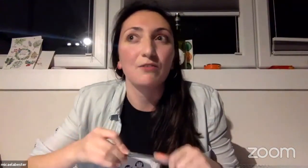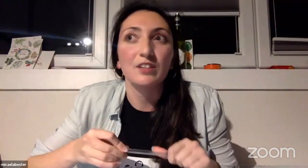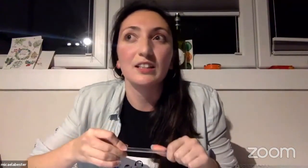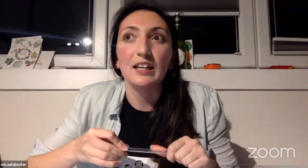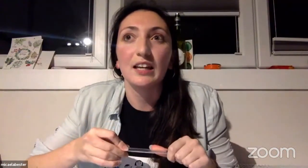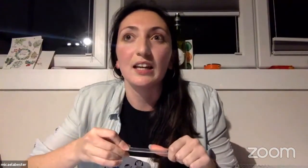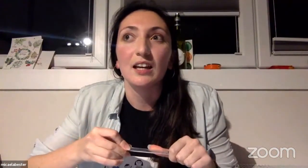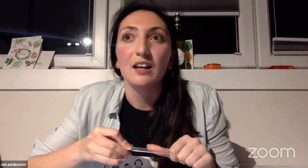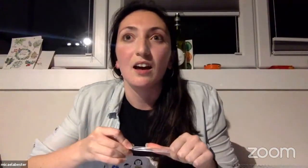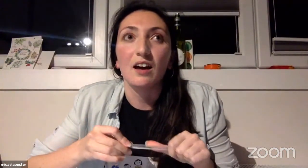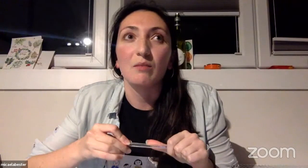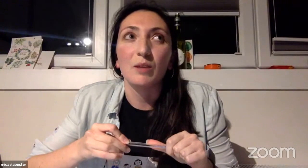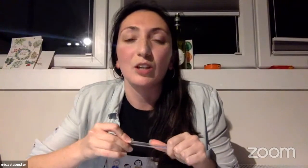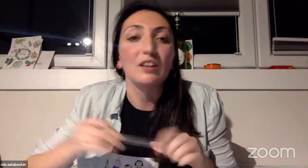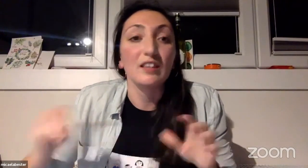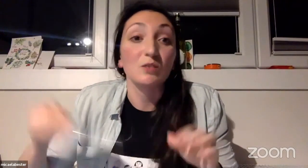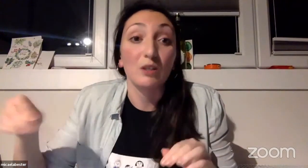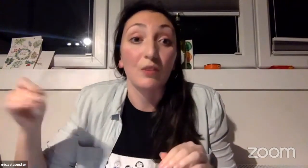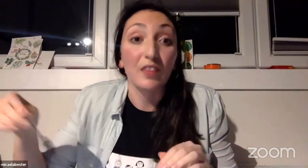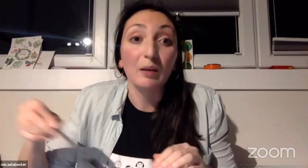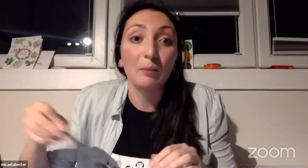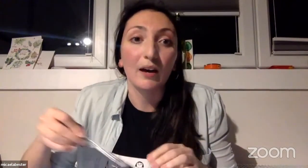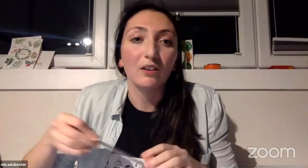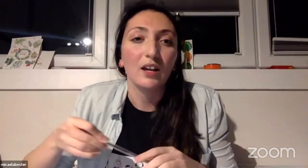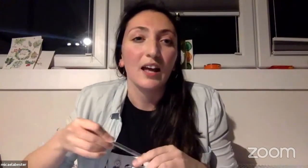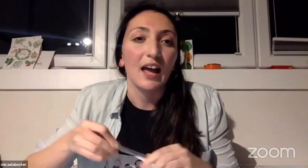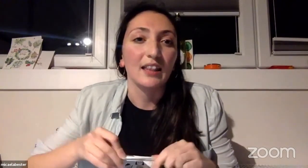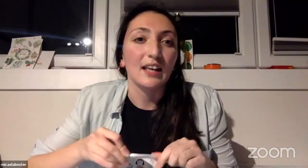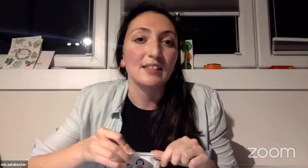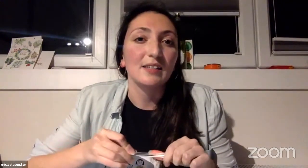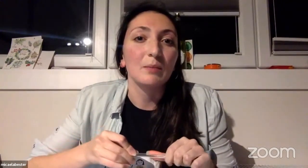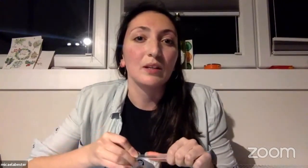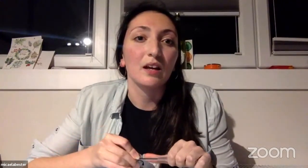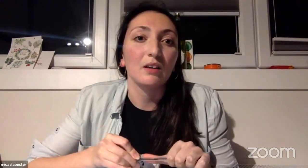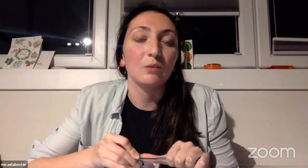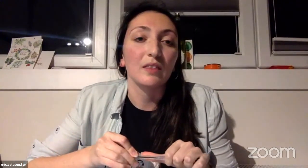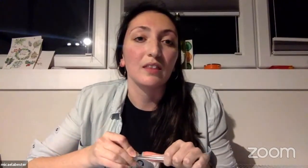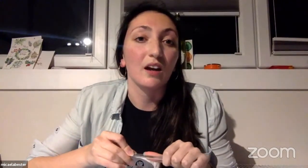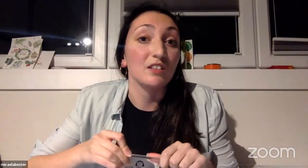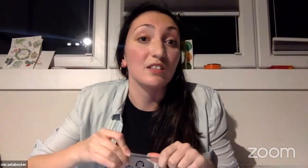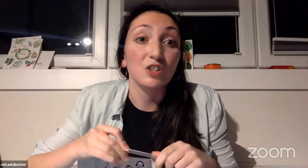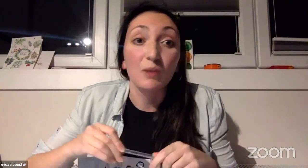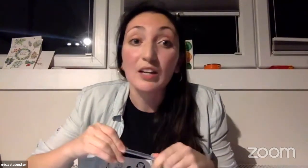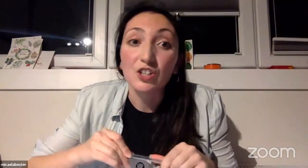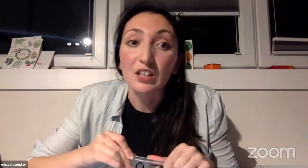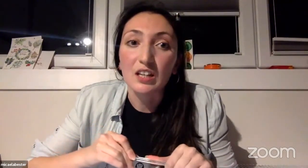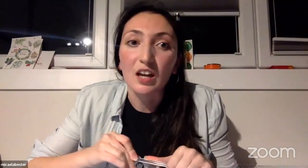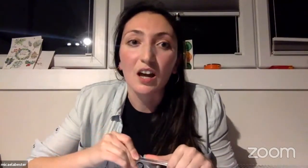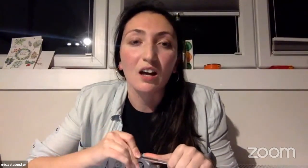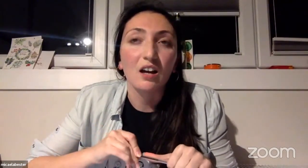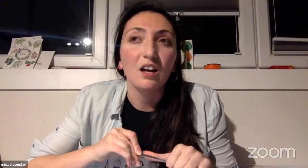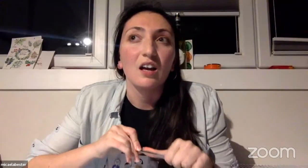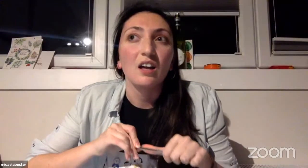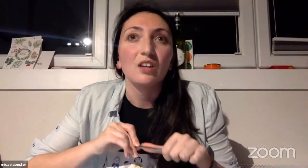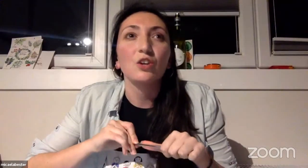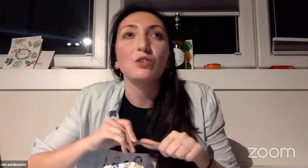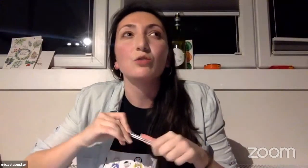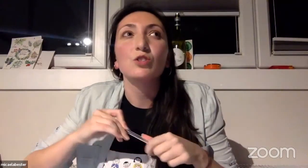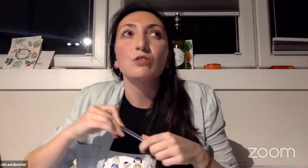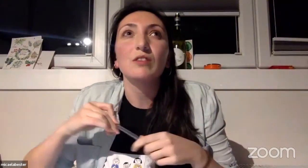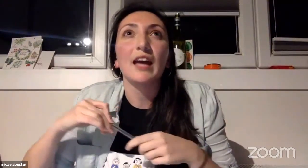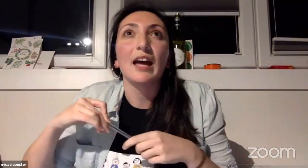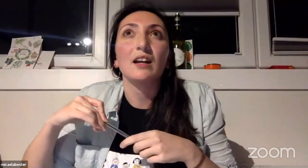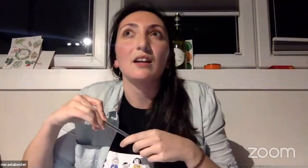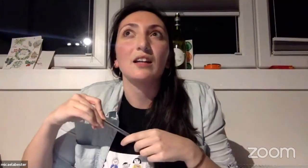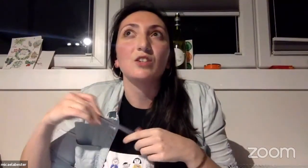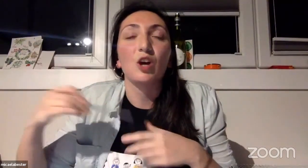there's definitely a lot of things we don't think about, and that's similar with the current situation. You